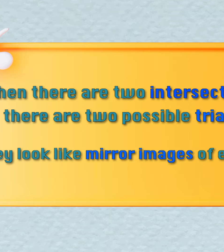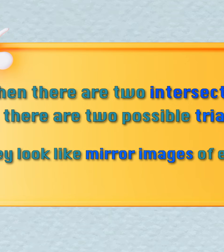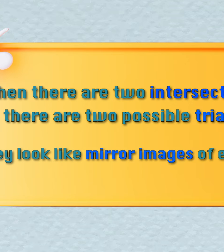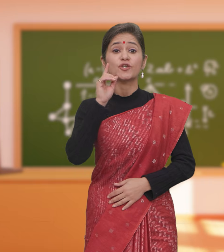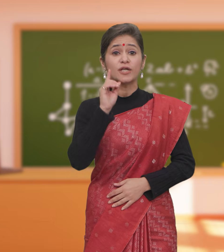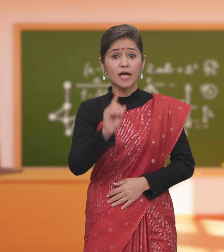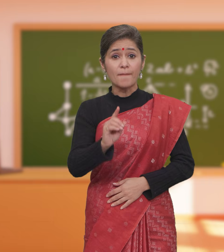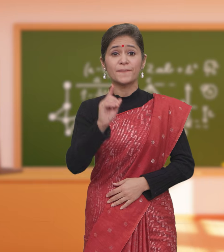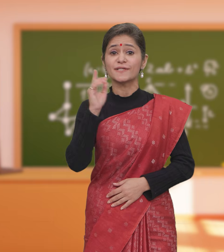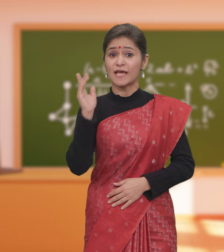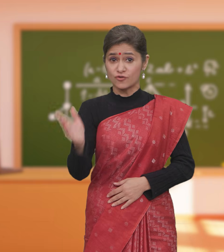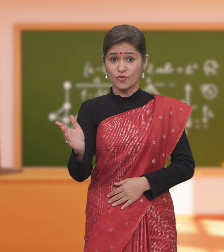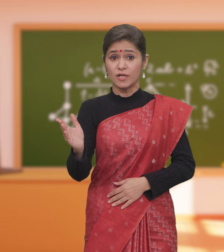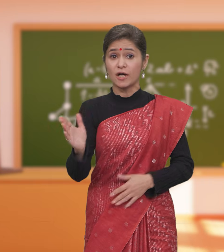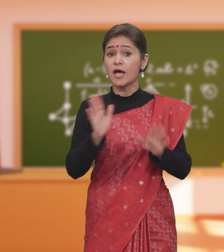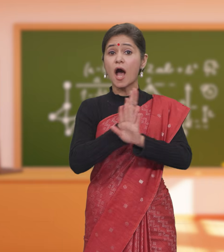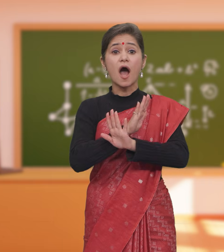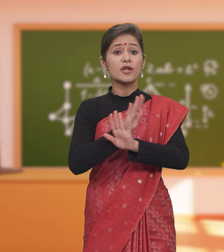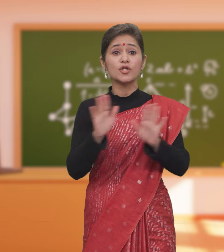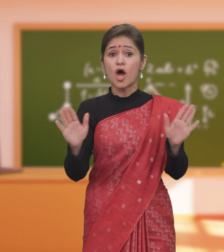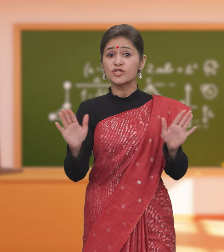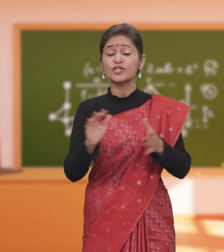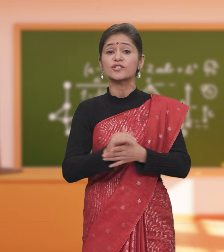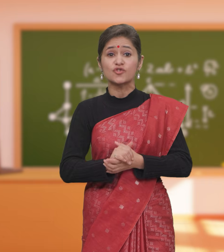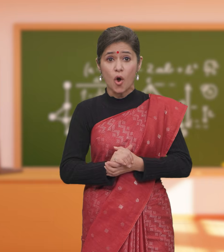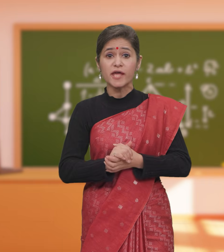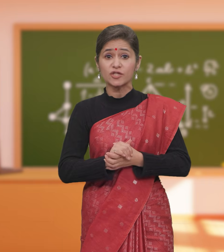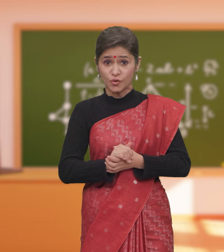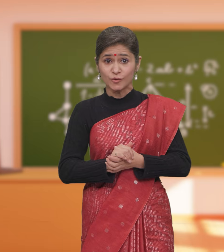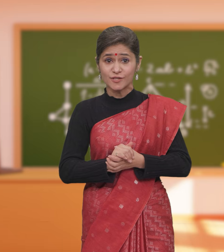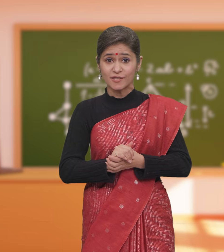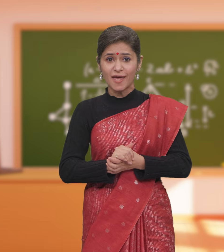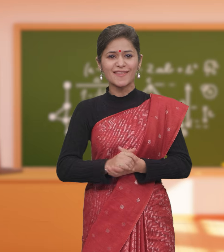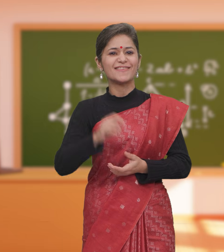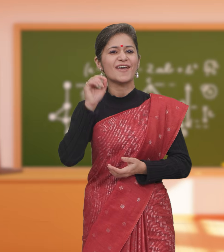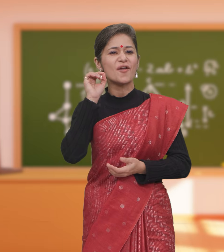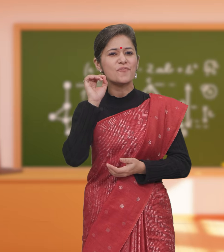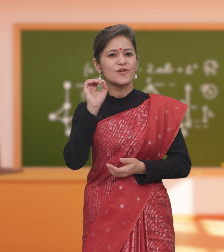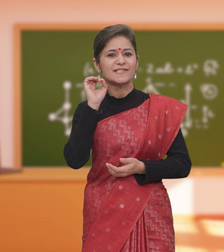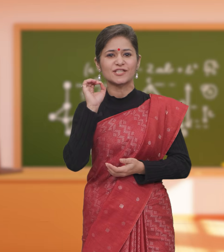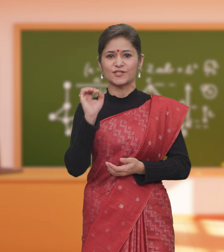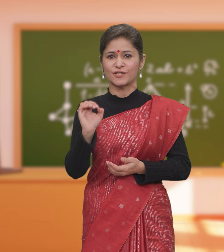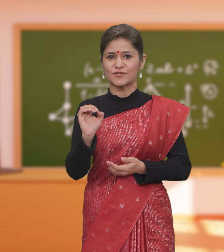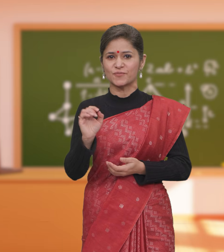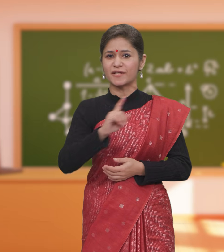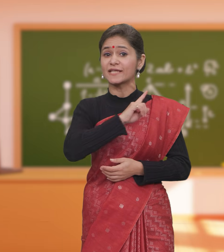other. So the compass and ruler are not just drawing tools. They are precision instruments